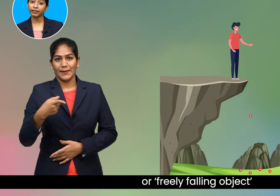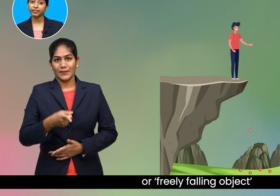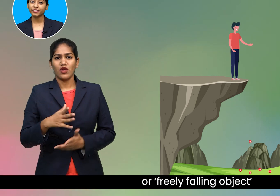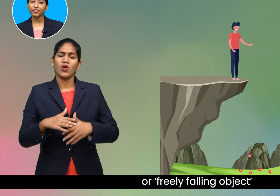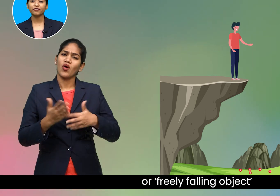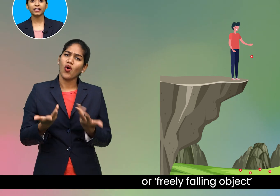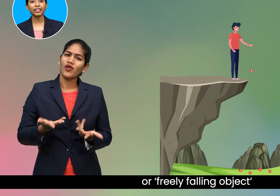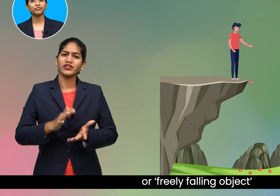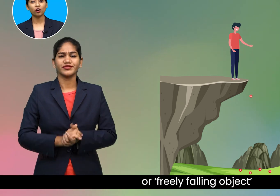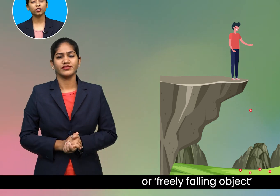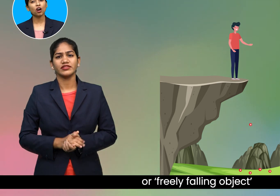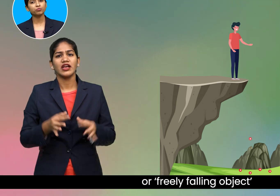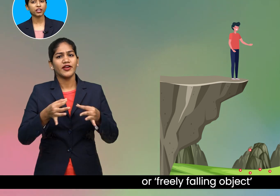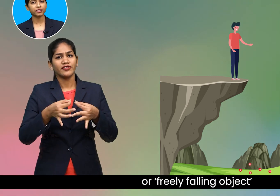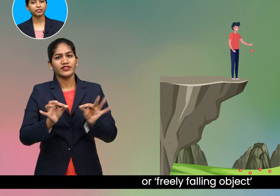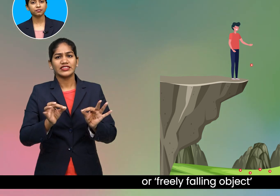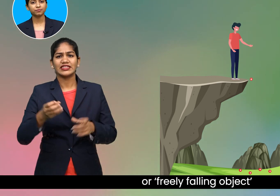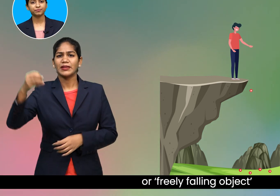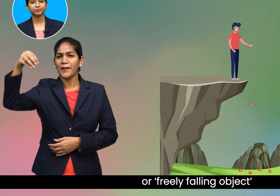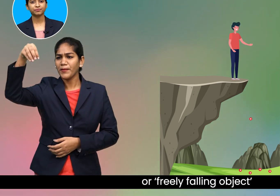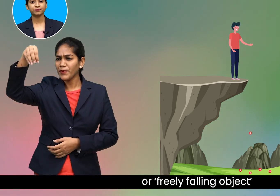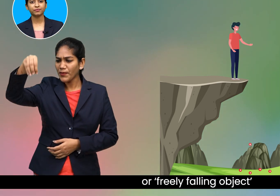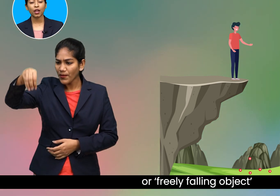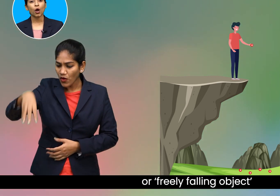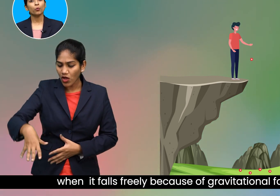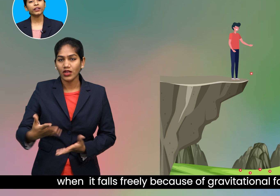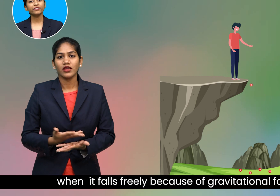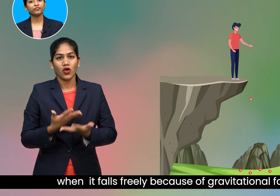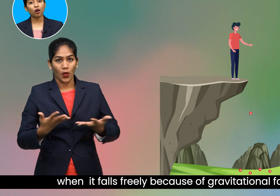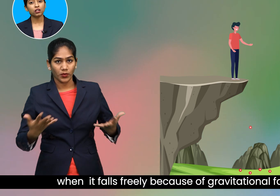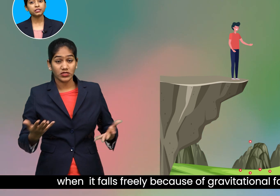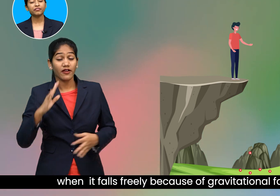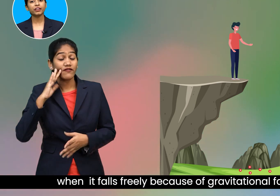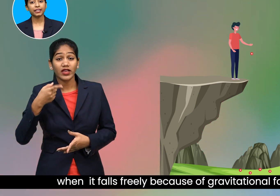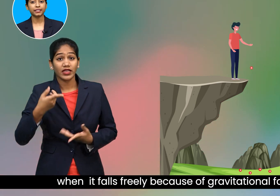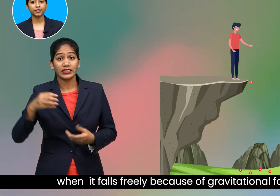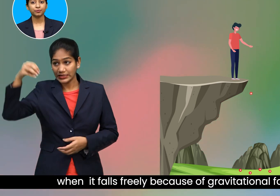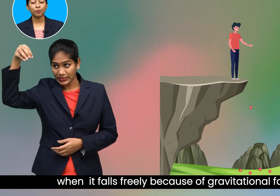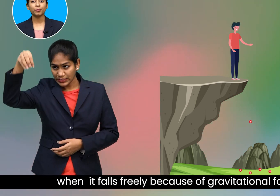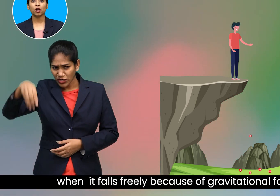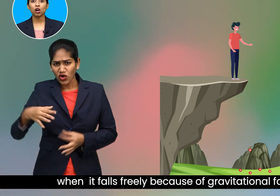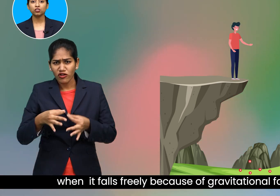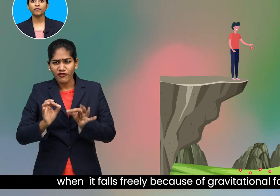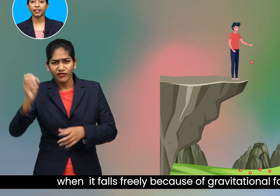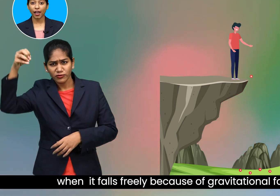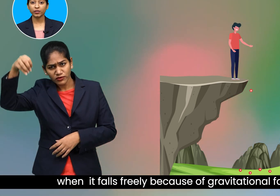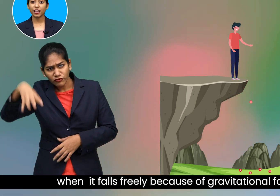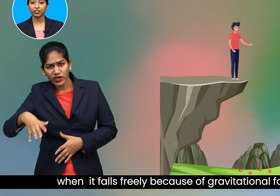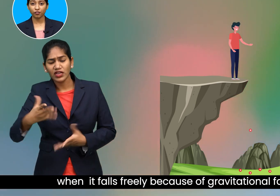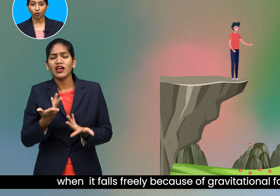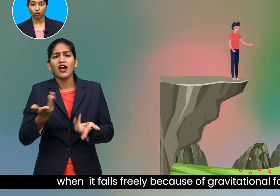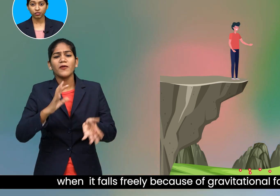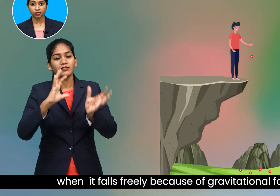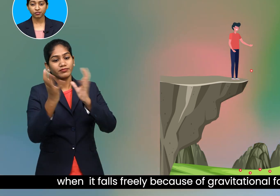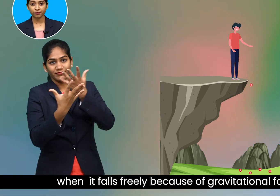or freely falling object when it falls freely because of